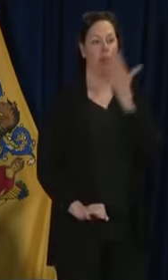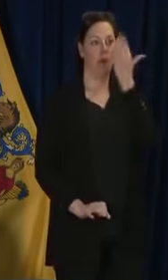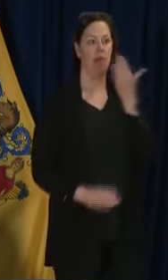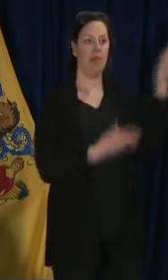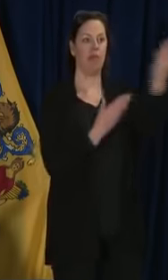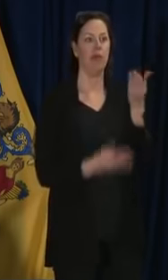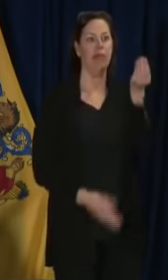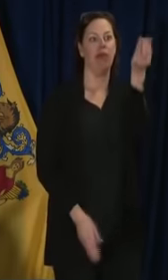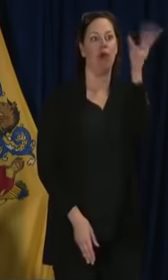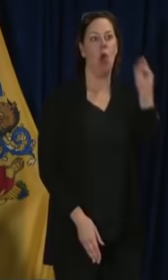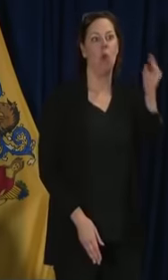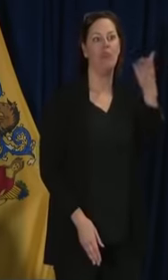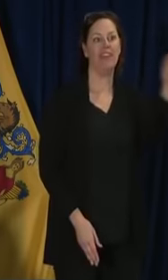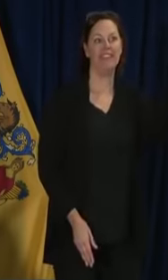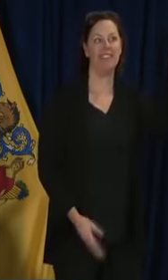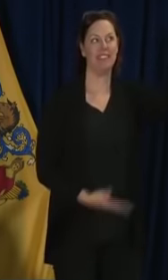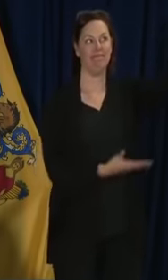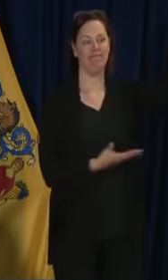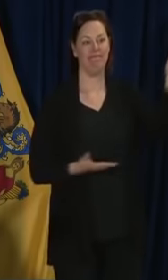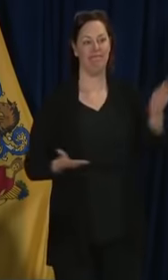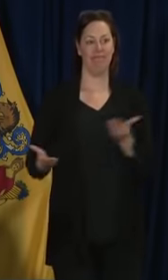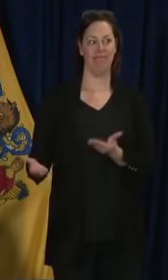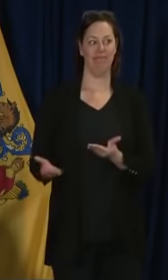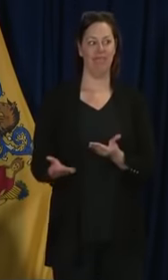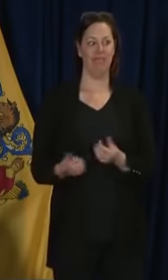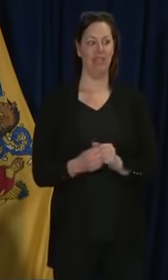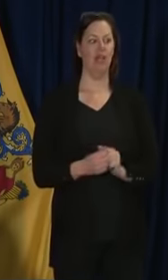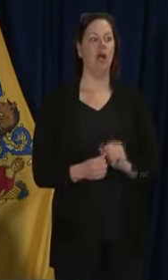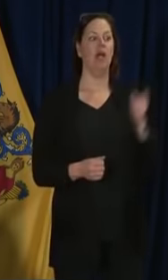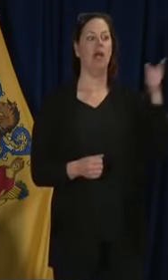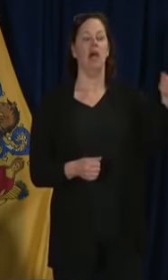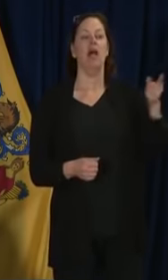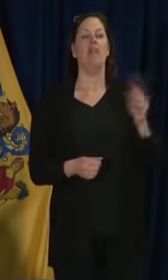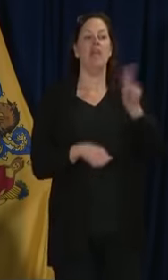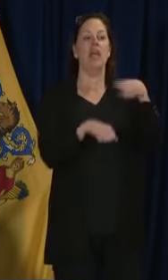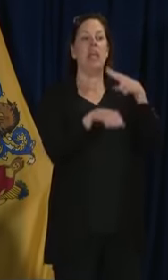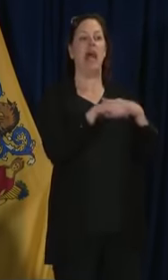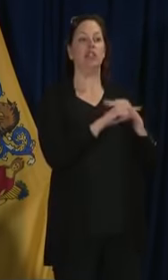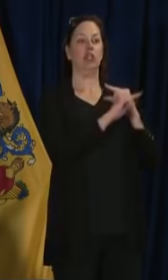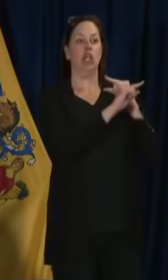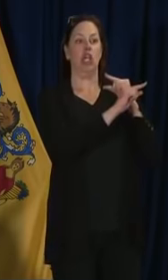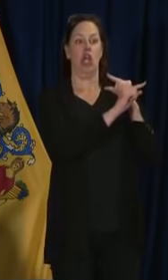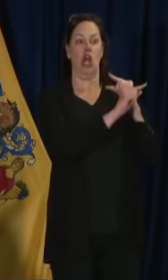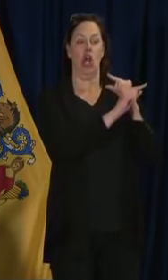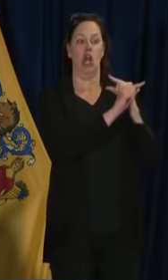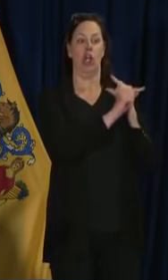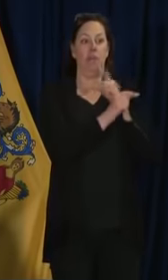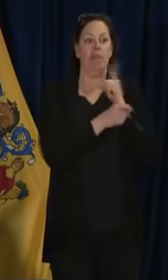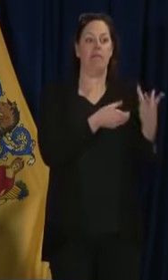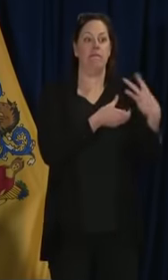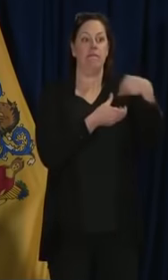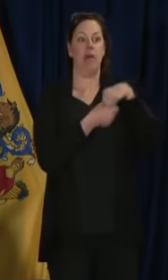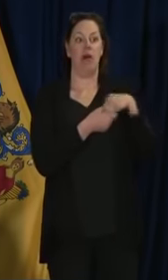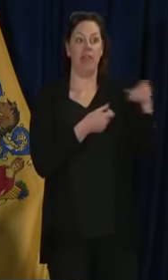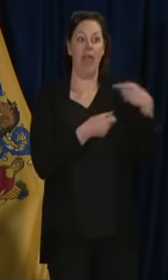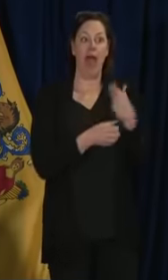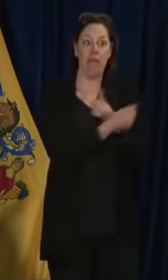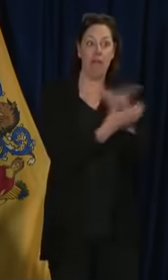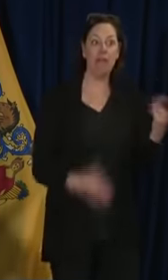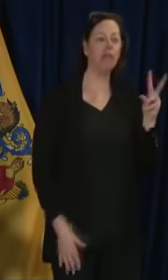gear. Getting Jamal and his folks engaged is adding, I'm not suggesting they've got all the